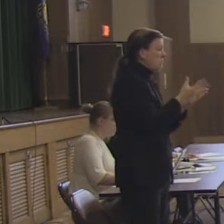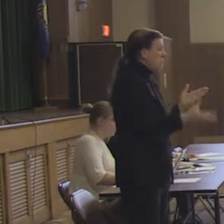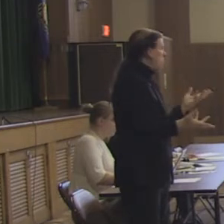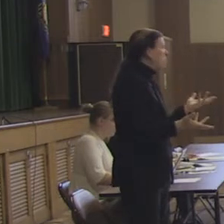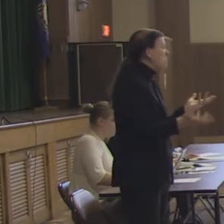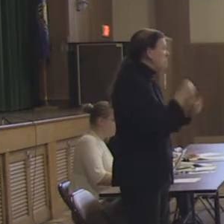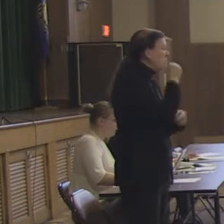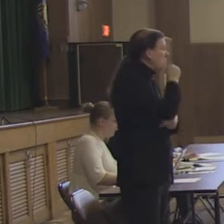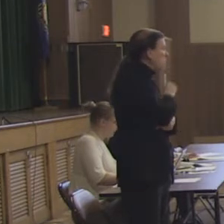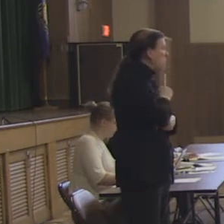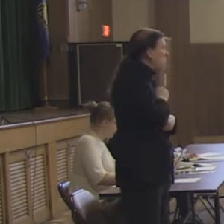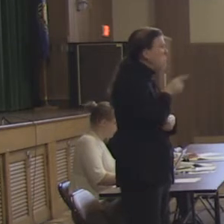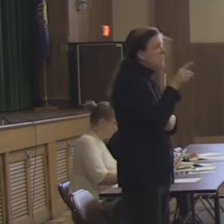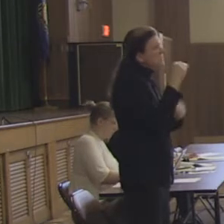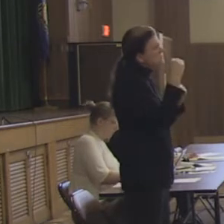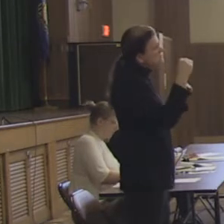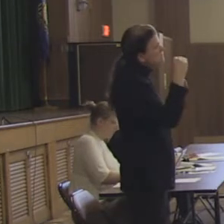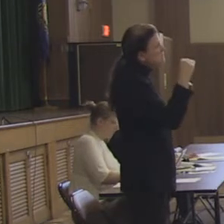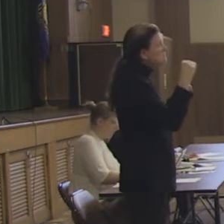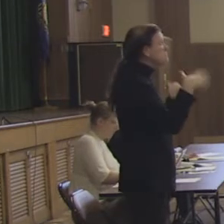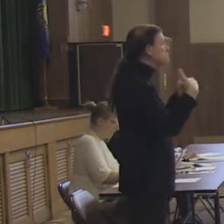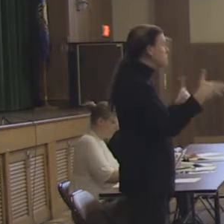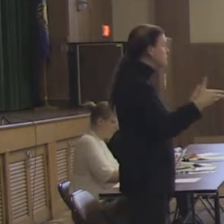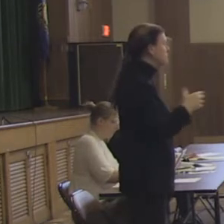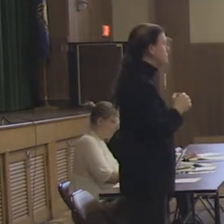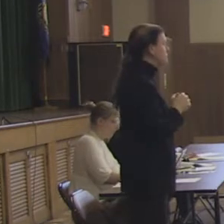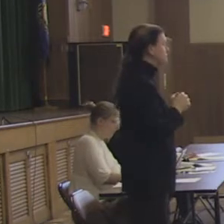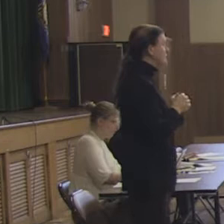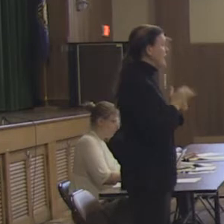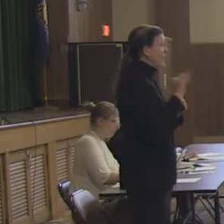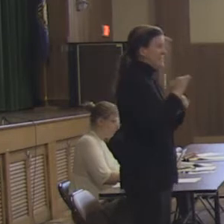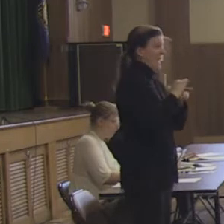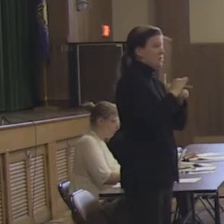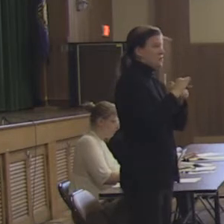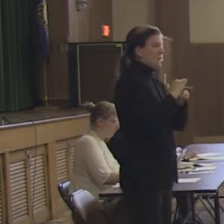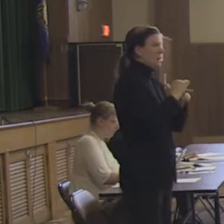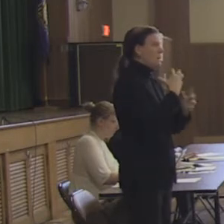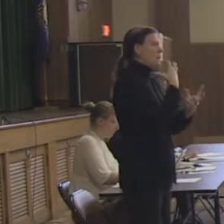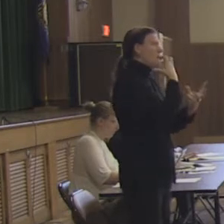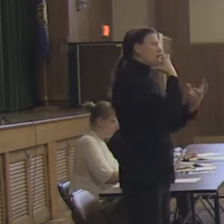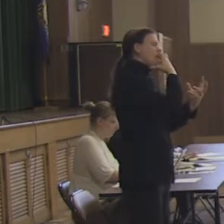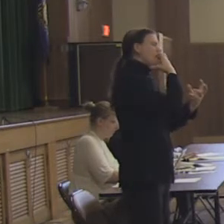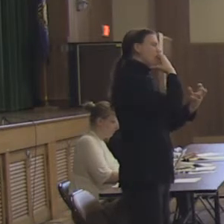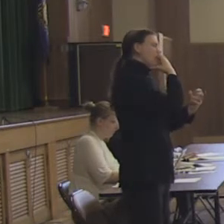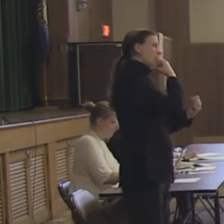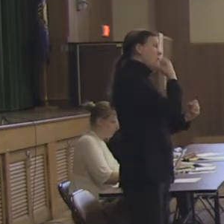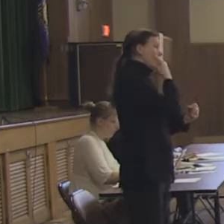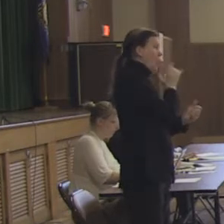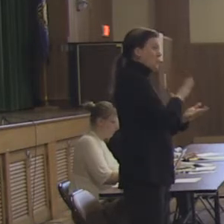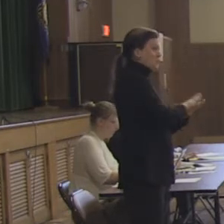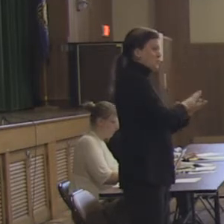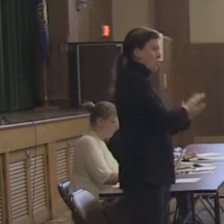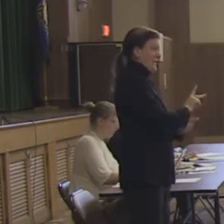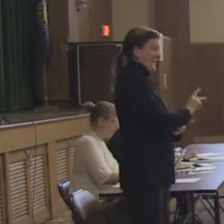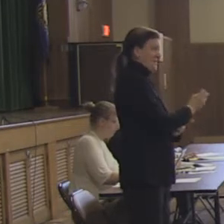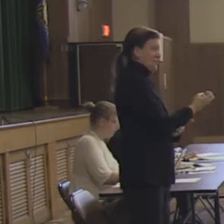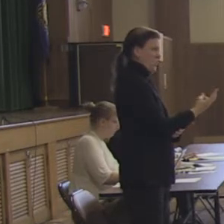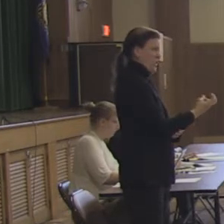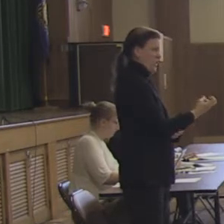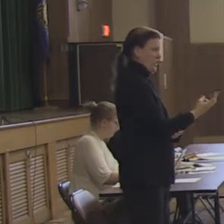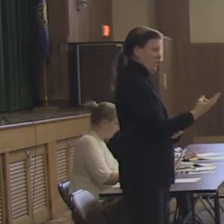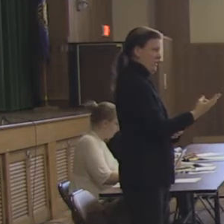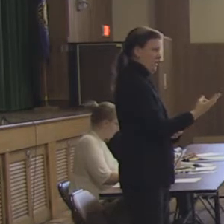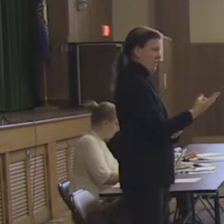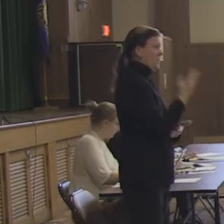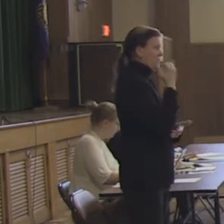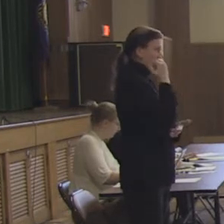the person who put on the class to put on. Mm-hmm. That type of training would be extremely effective in our schools when people are first